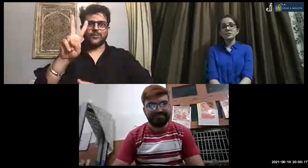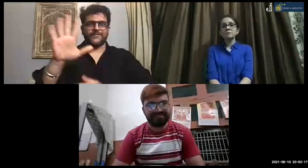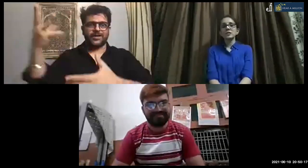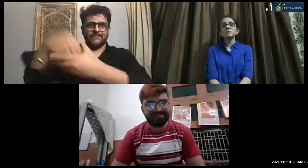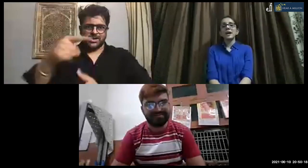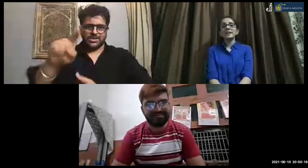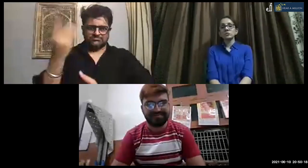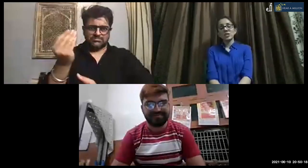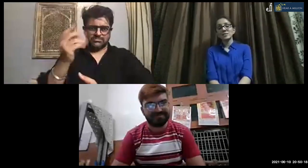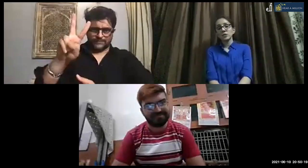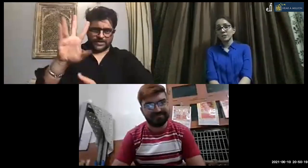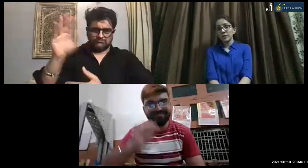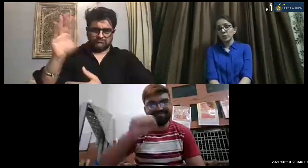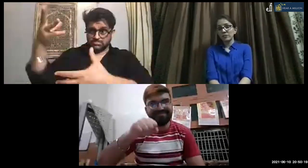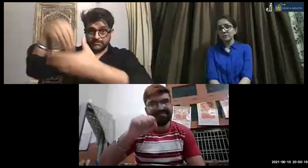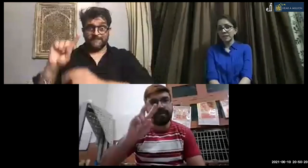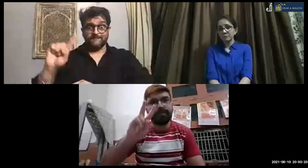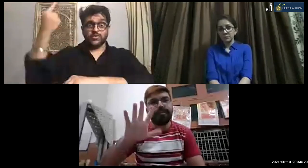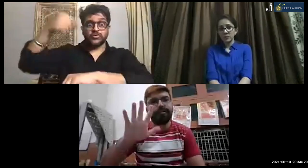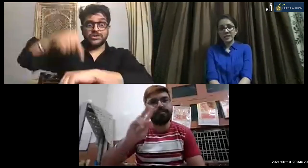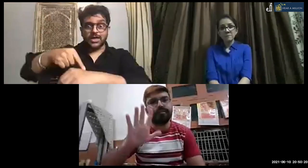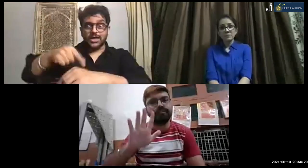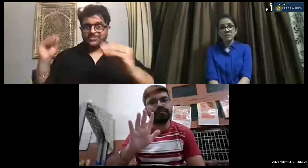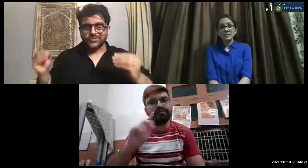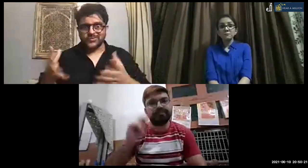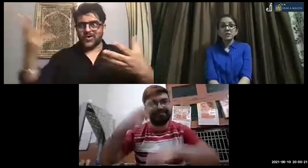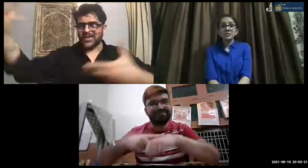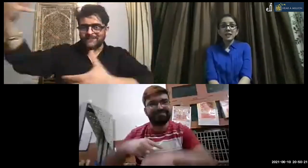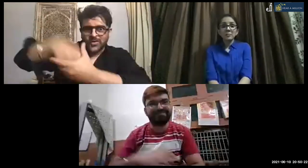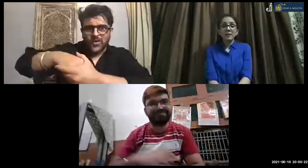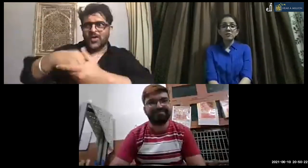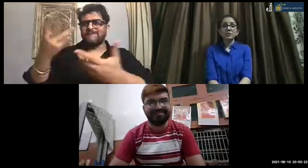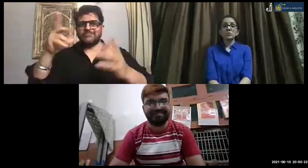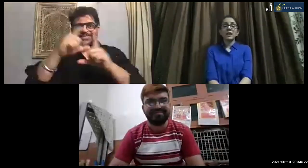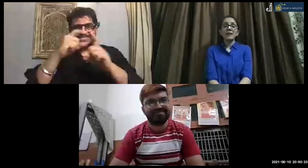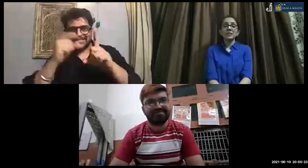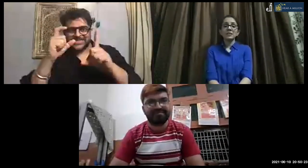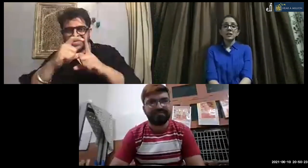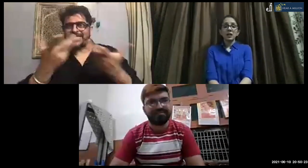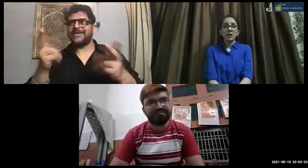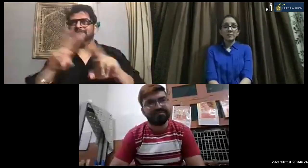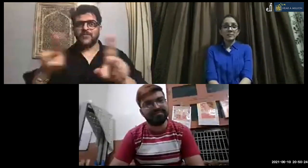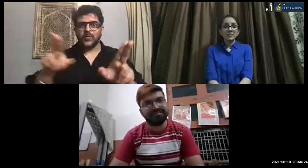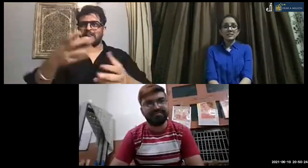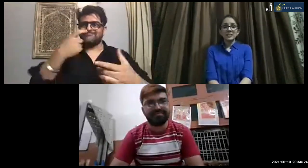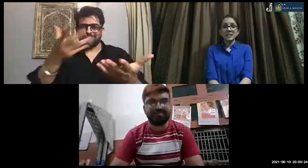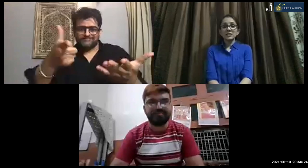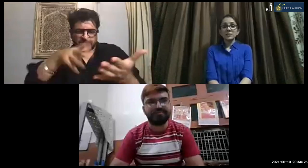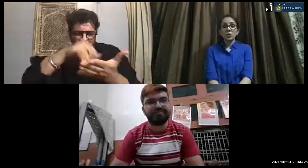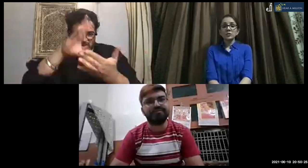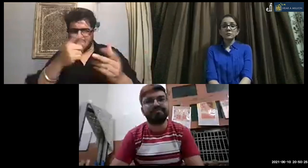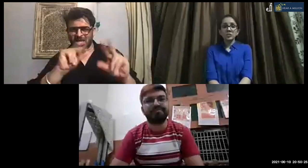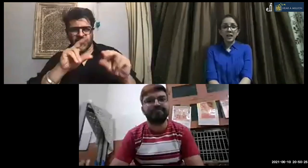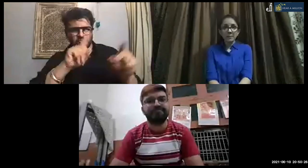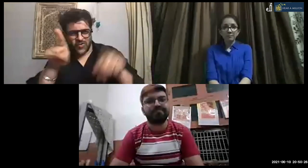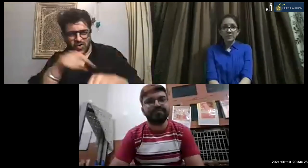group, is the first batch which has 25 deaf people, right? It's the first time ever, having the DED